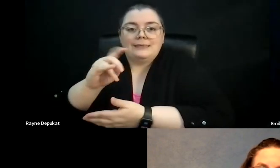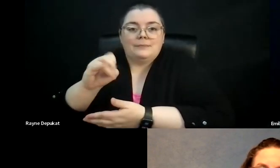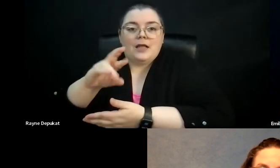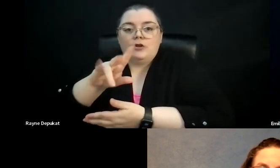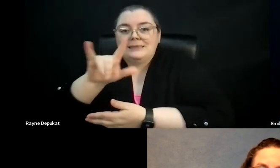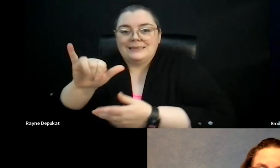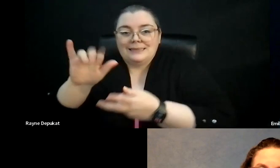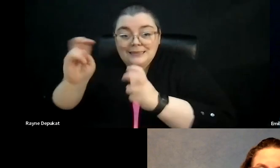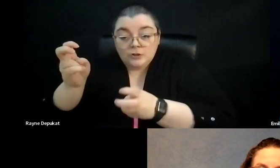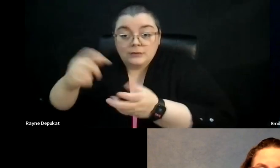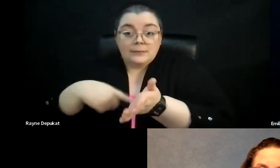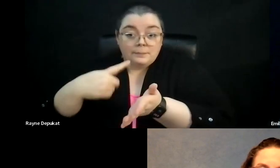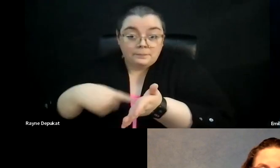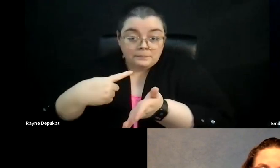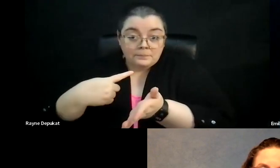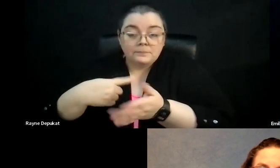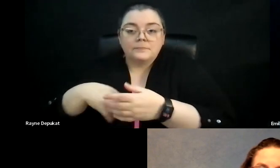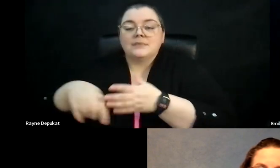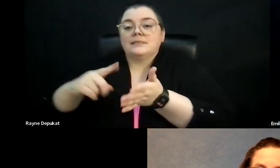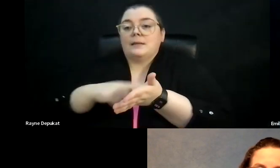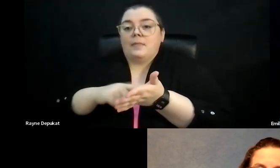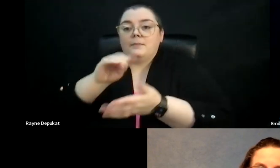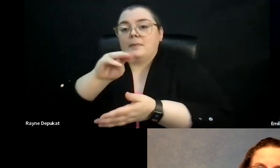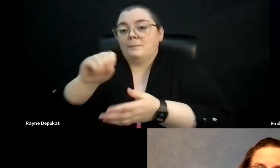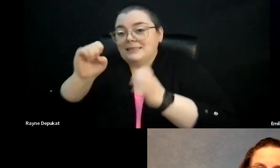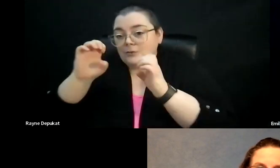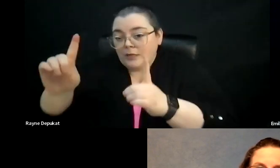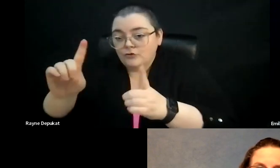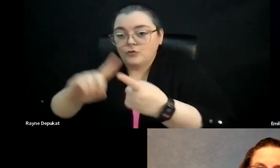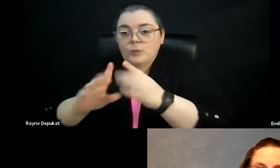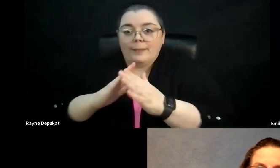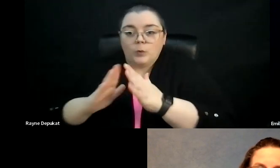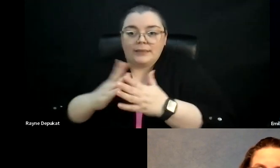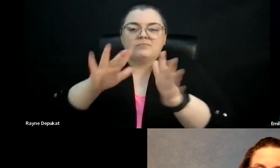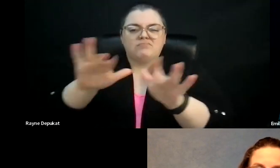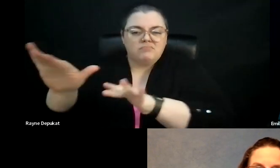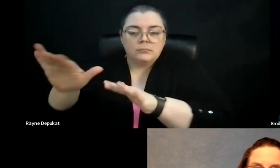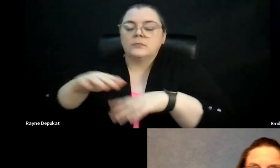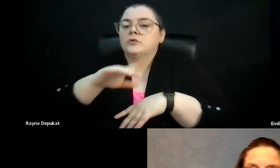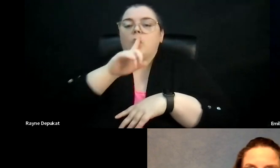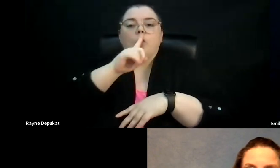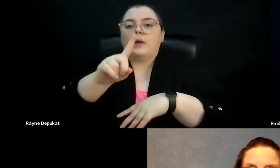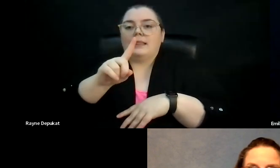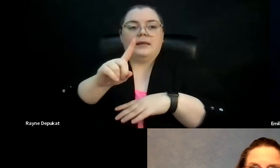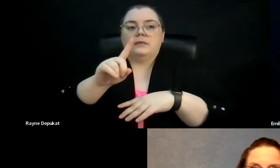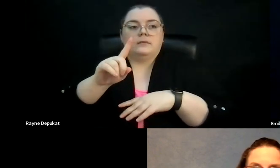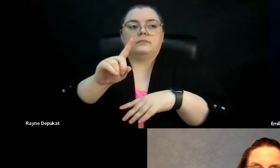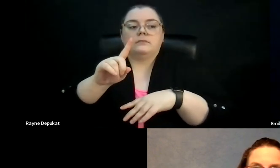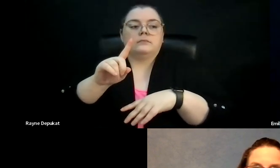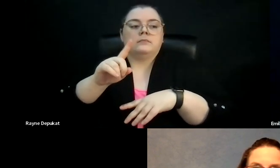really it's for transparency. We have transparency issues sometimes. Sometimes there's miseducation in the community, things of that nature.